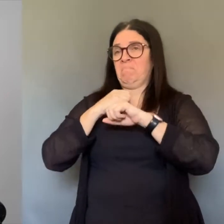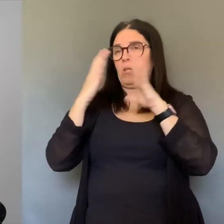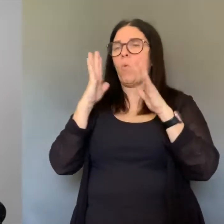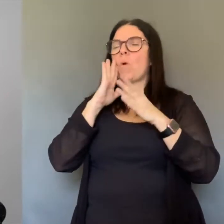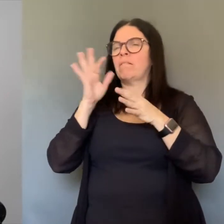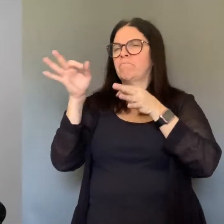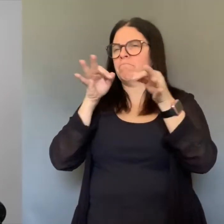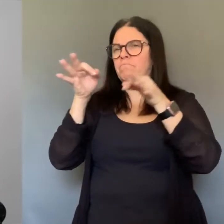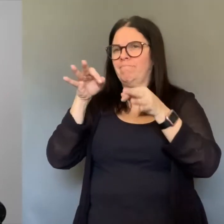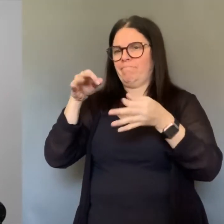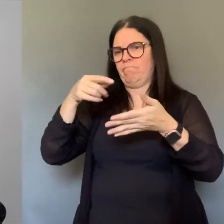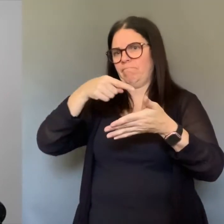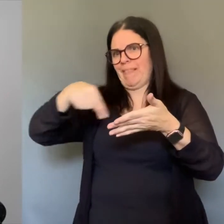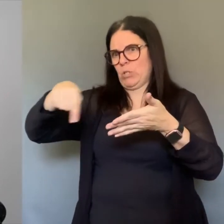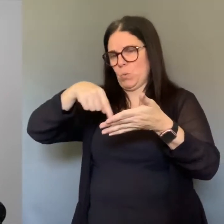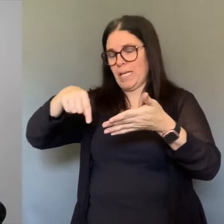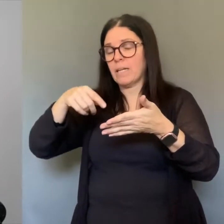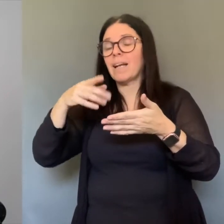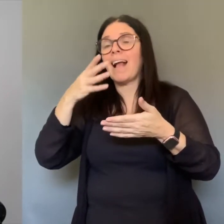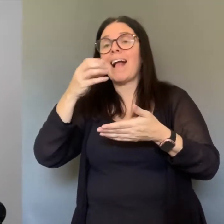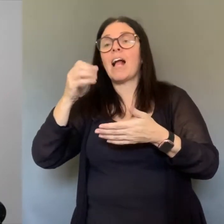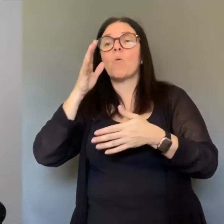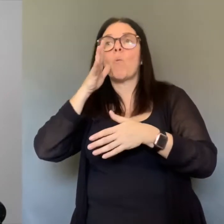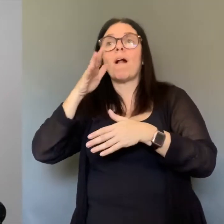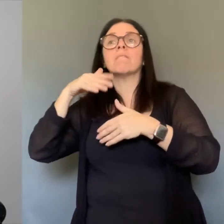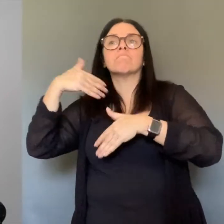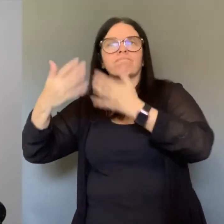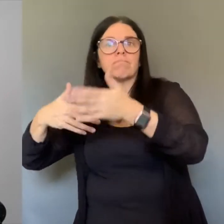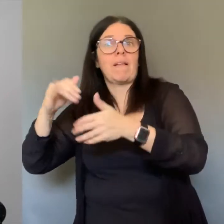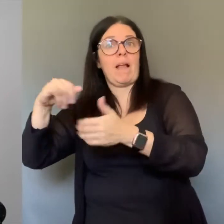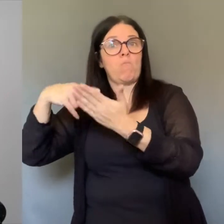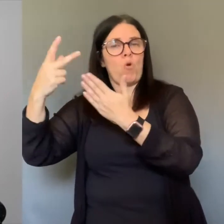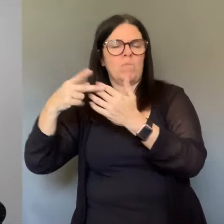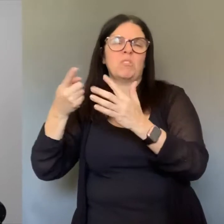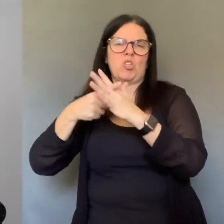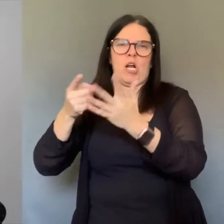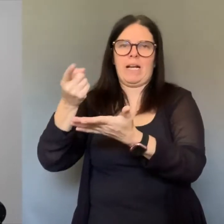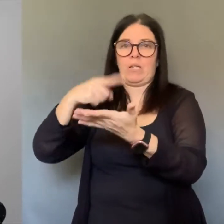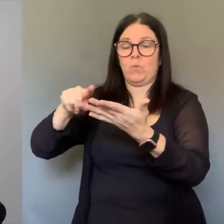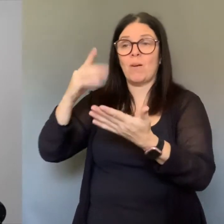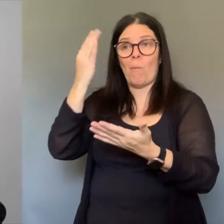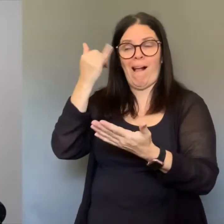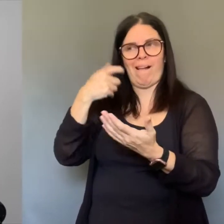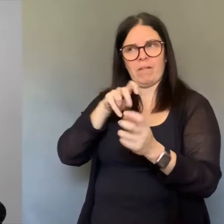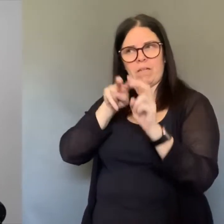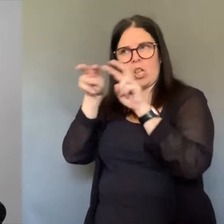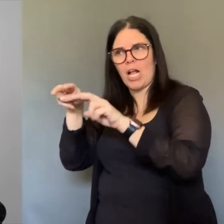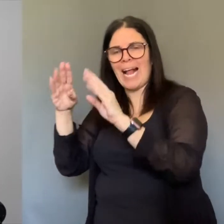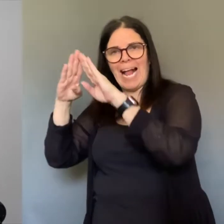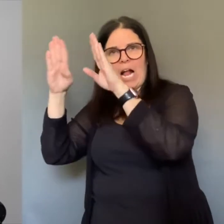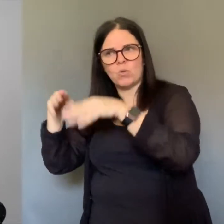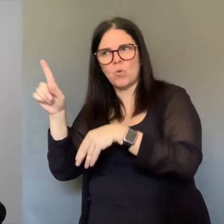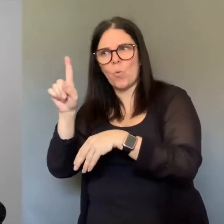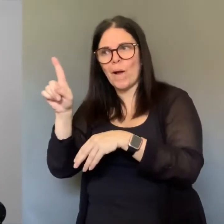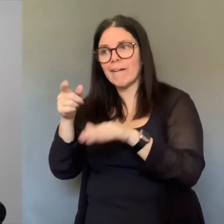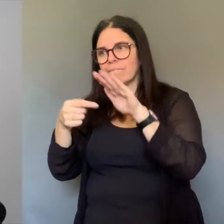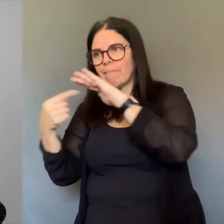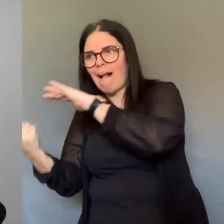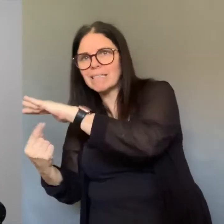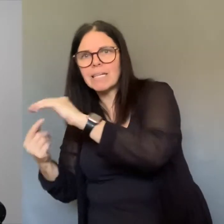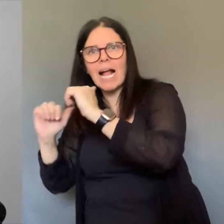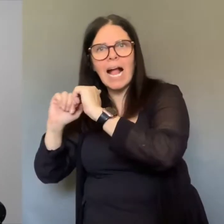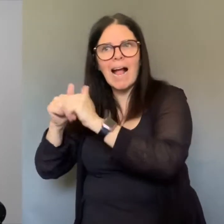days. The WECHU expect this expanded plan to occur sometime next week, once appropriate housing and supports can be put in